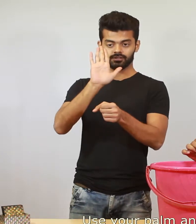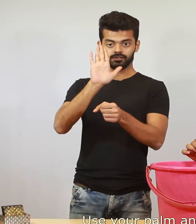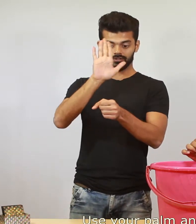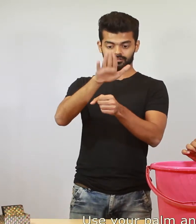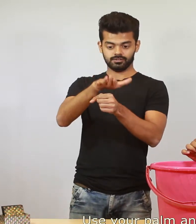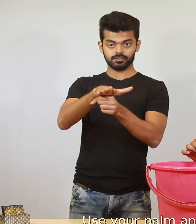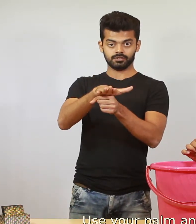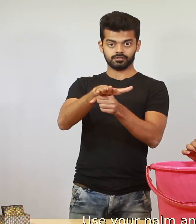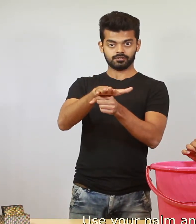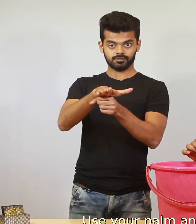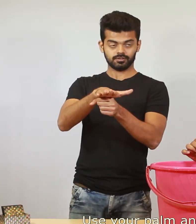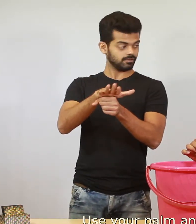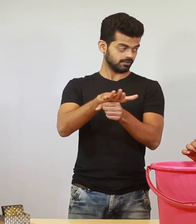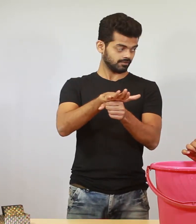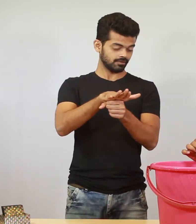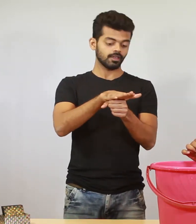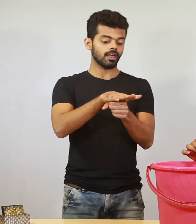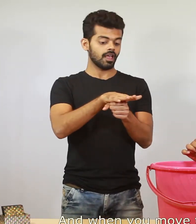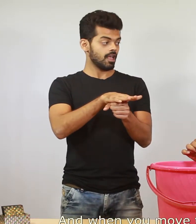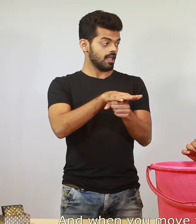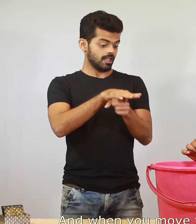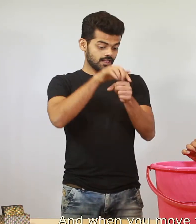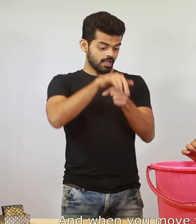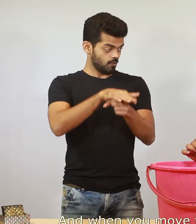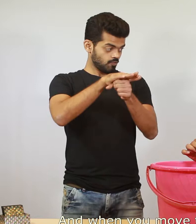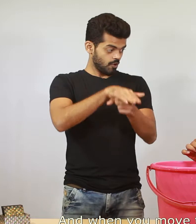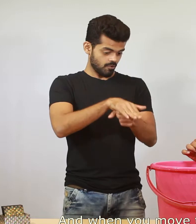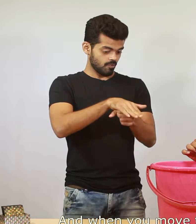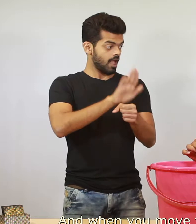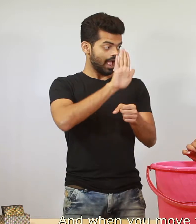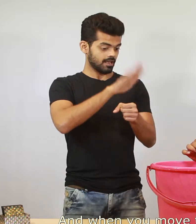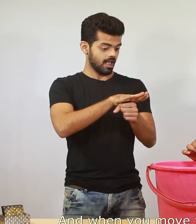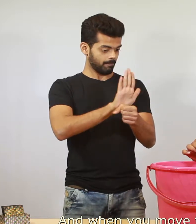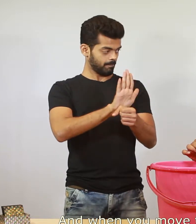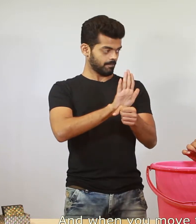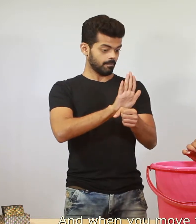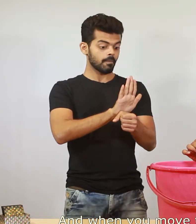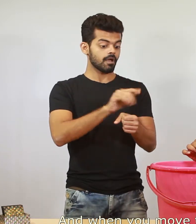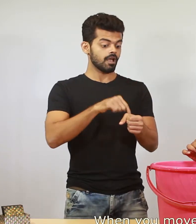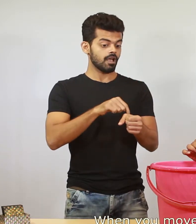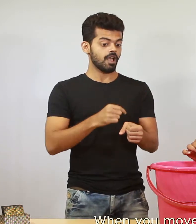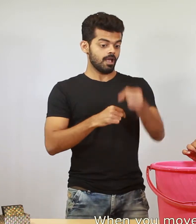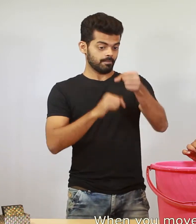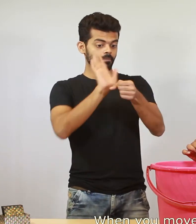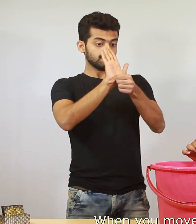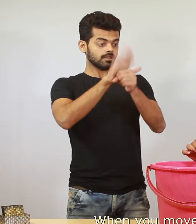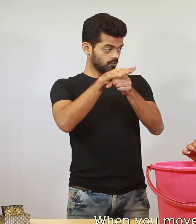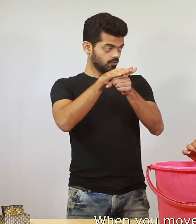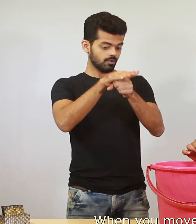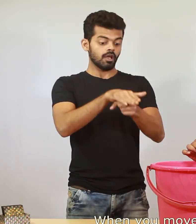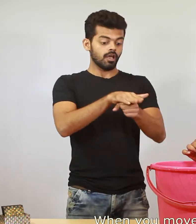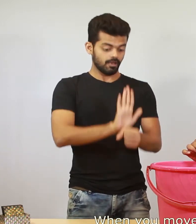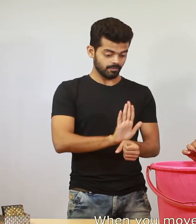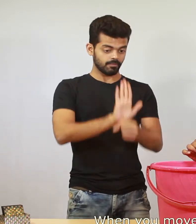Use your palm and close the opening like this and when you move the pipe down remove your palm from the opening.